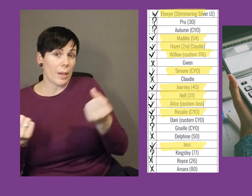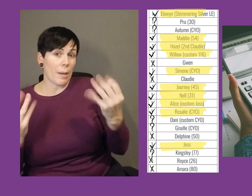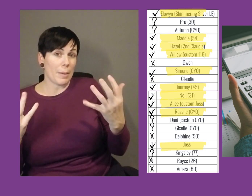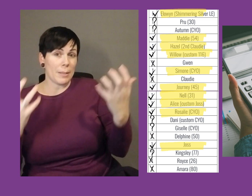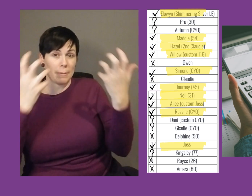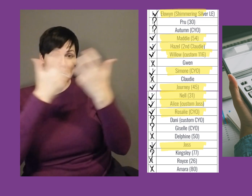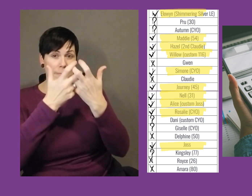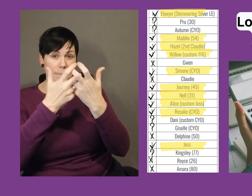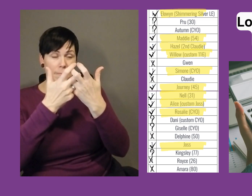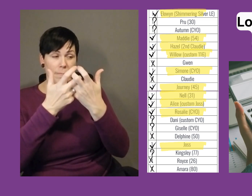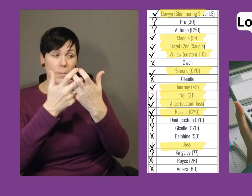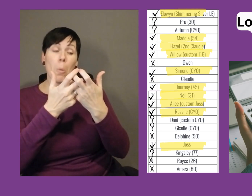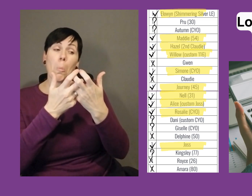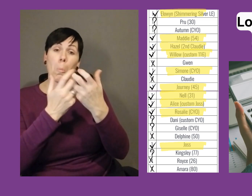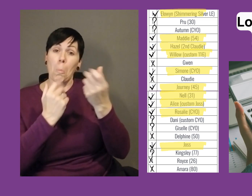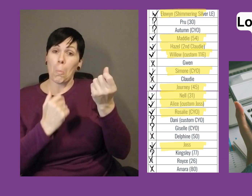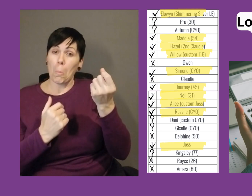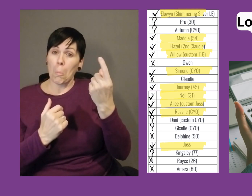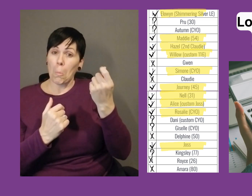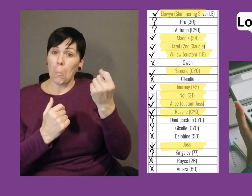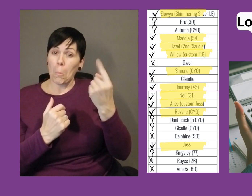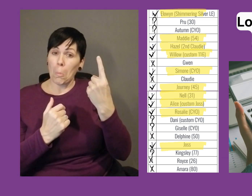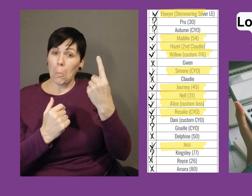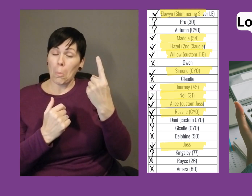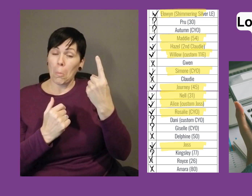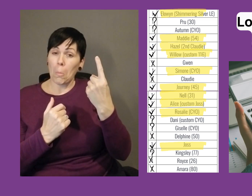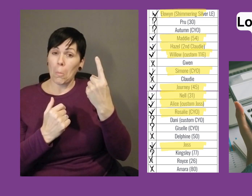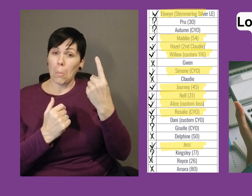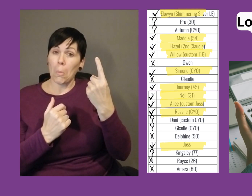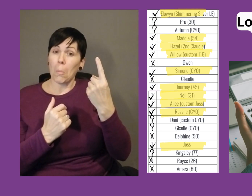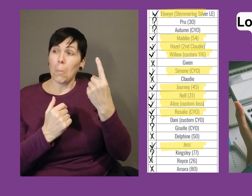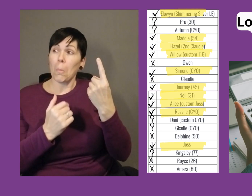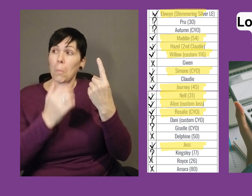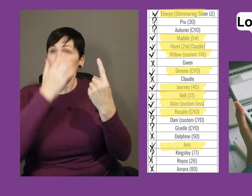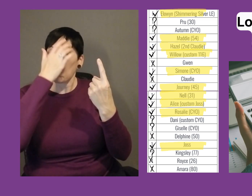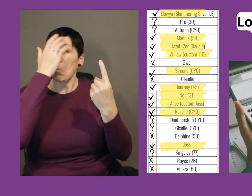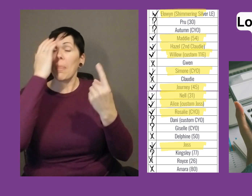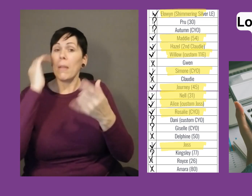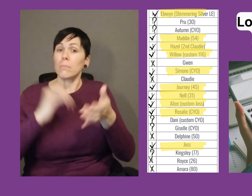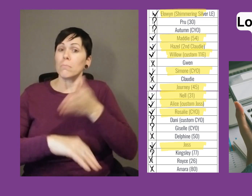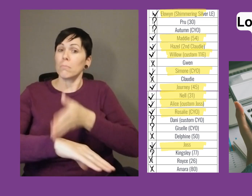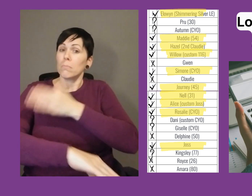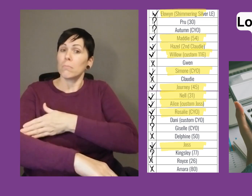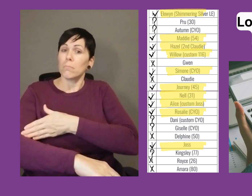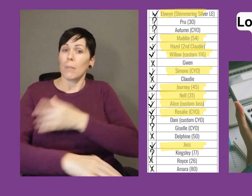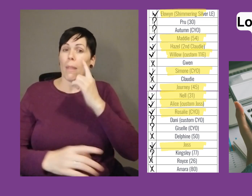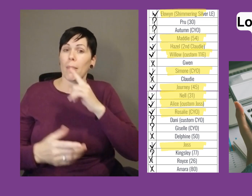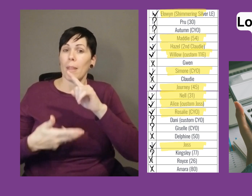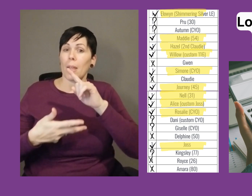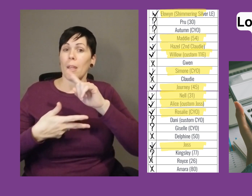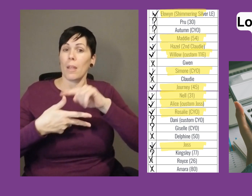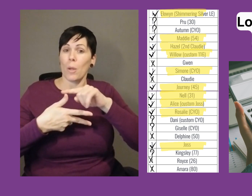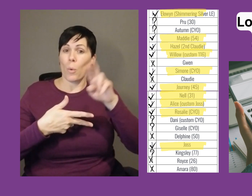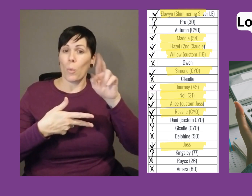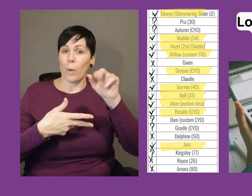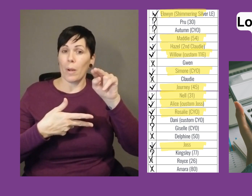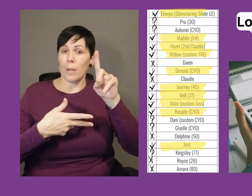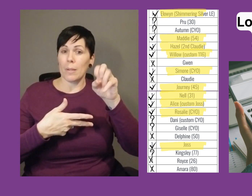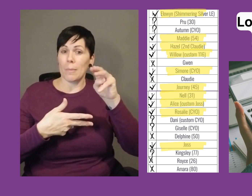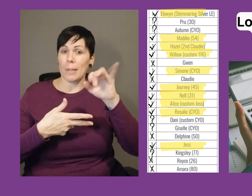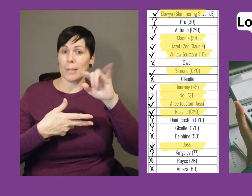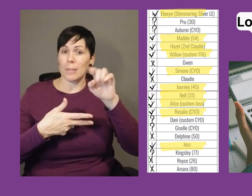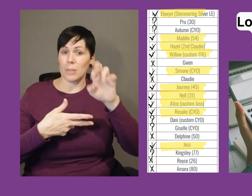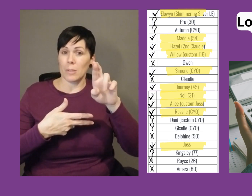Okay, so 11 of these would probably make my list. So that's much better. What was it? It was 6, so that jumped up to